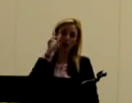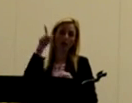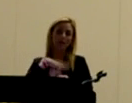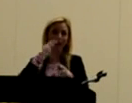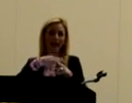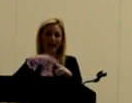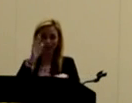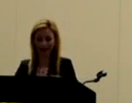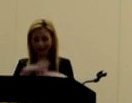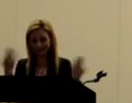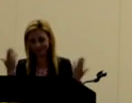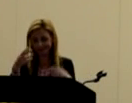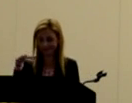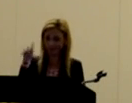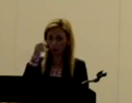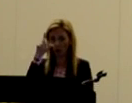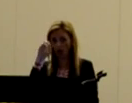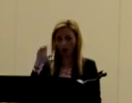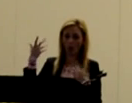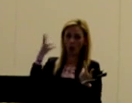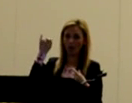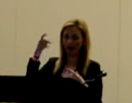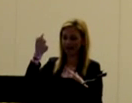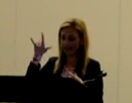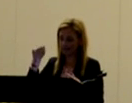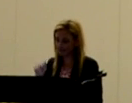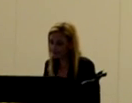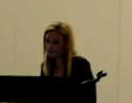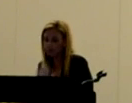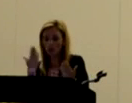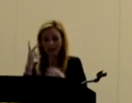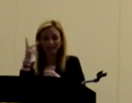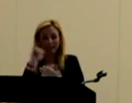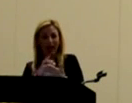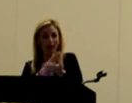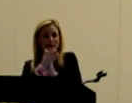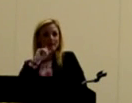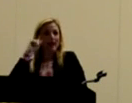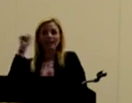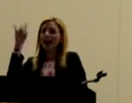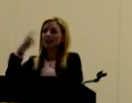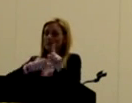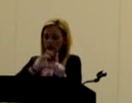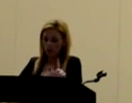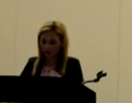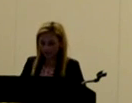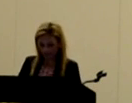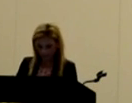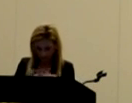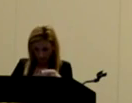You know, if you look up my name on Google or on Wikipedia, you might see that I became deaf, as you heard earlier, at 18 months, as